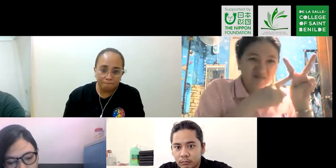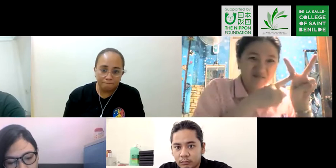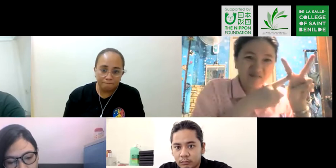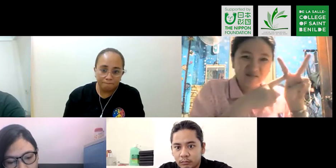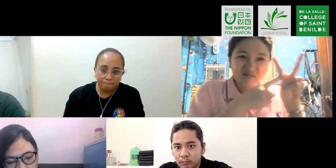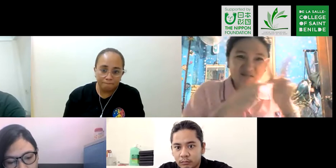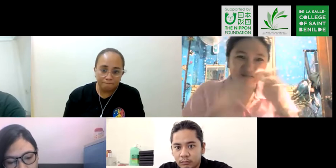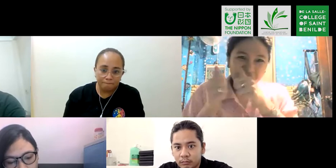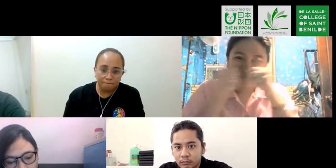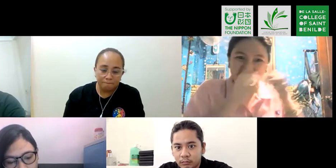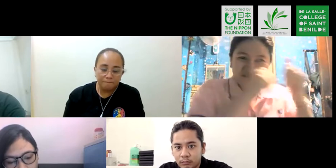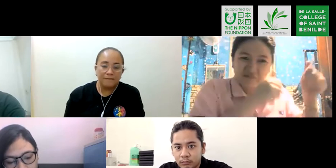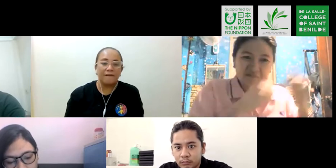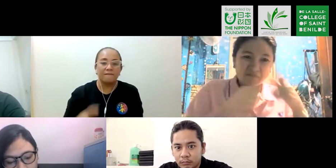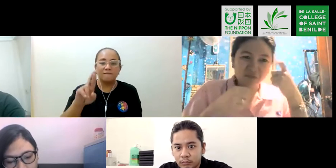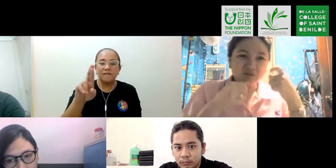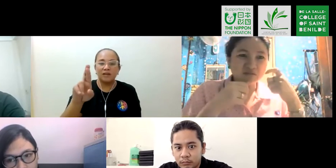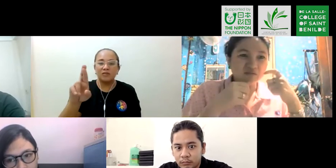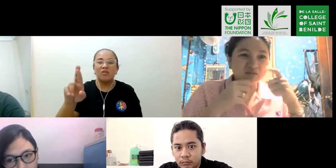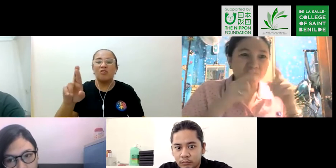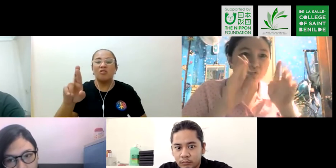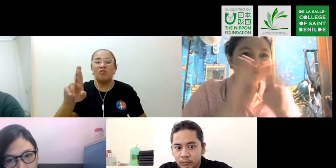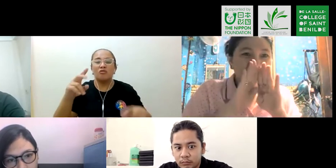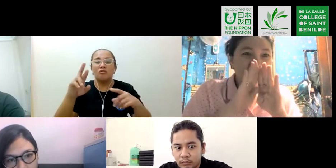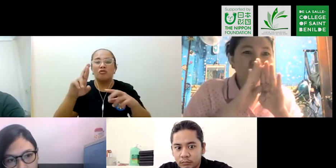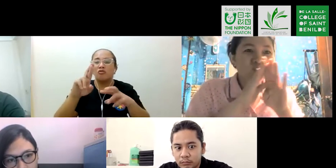R then? R is crossed.